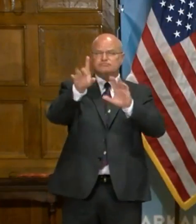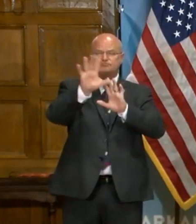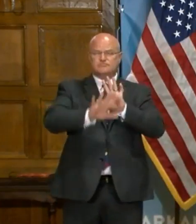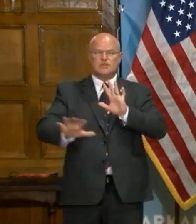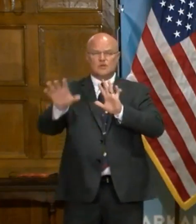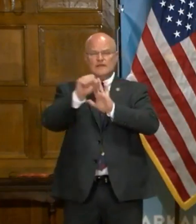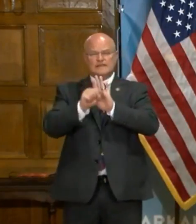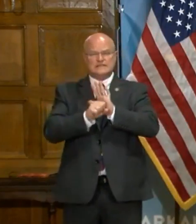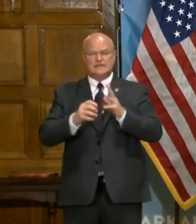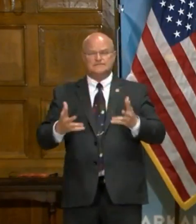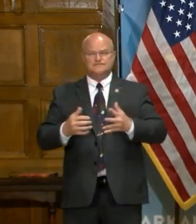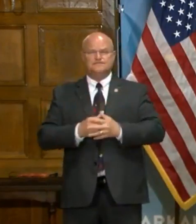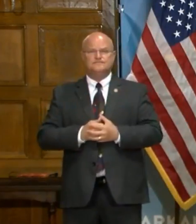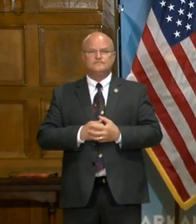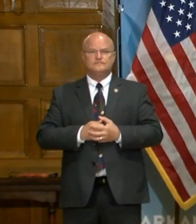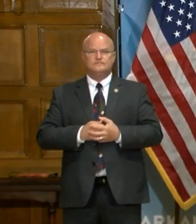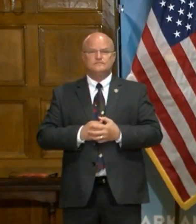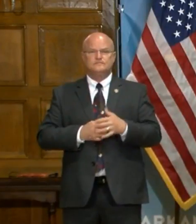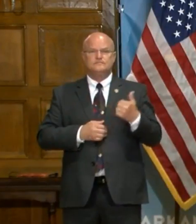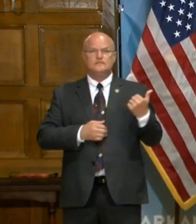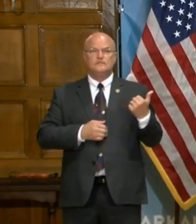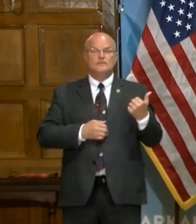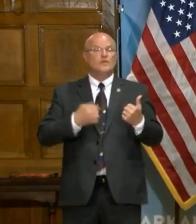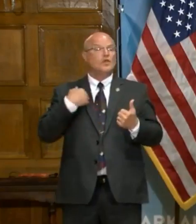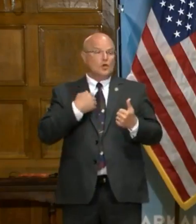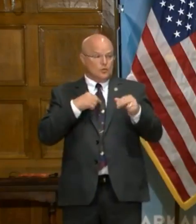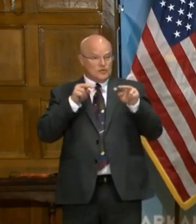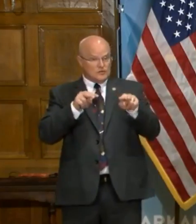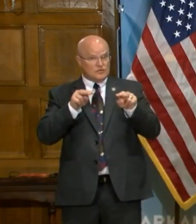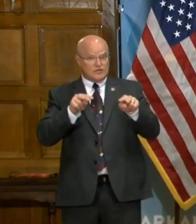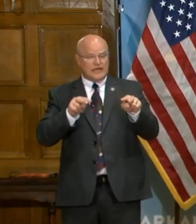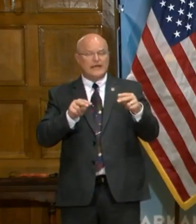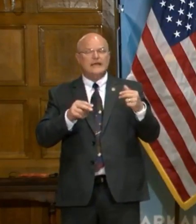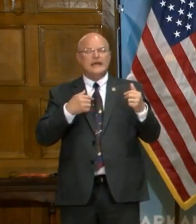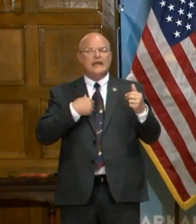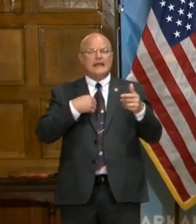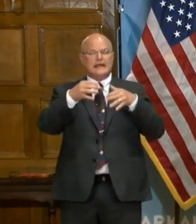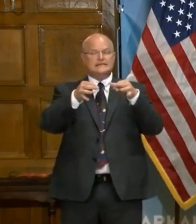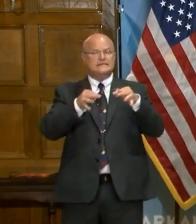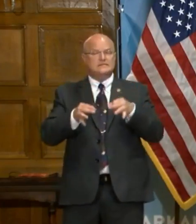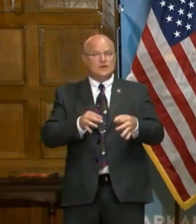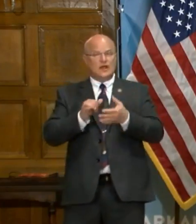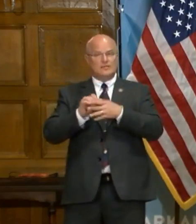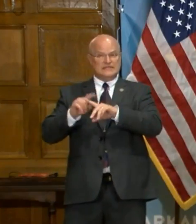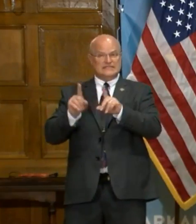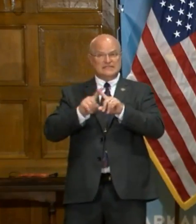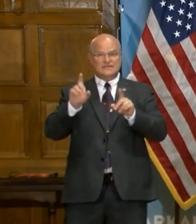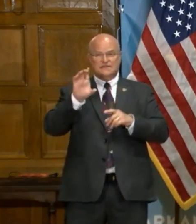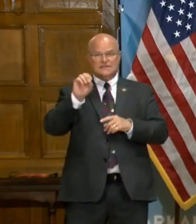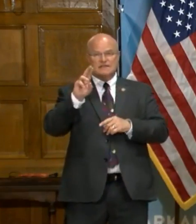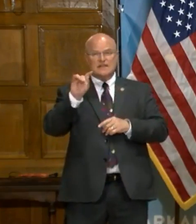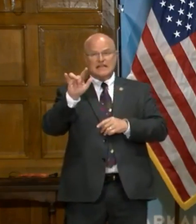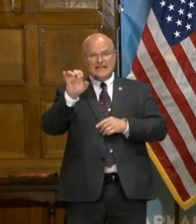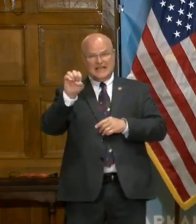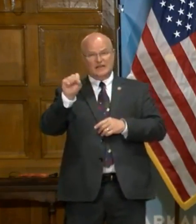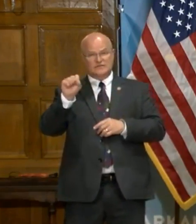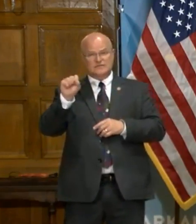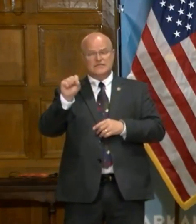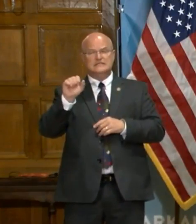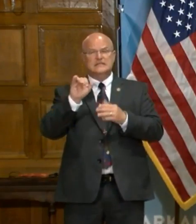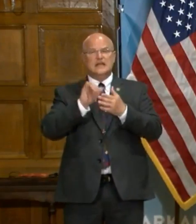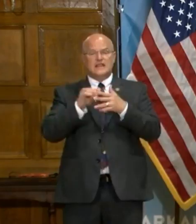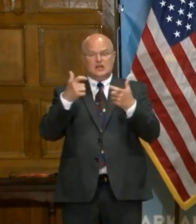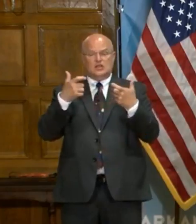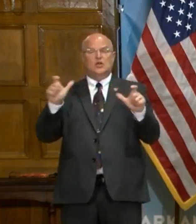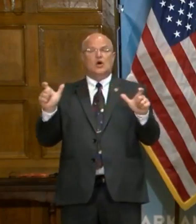cases? Or? That's something that we look at, and as I described the different counties,